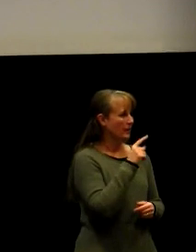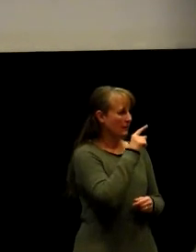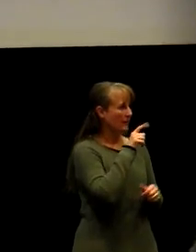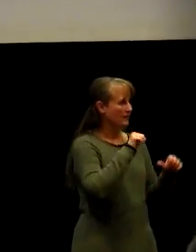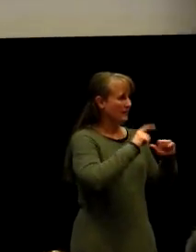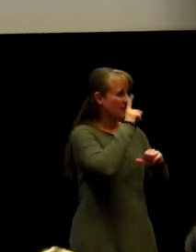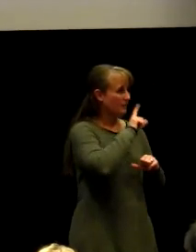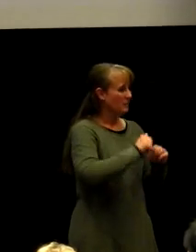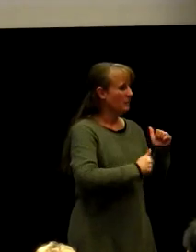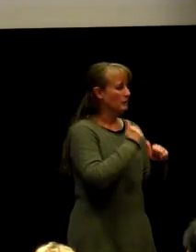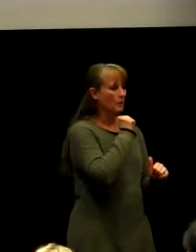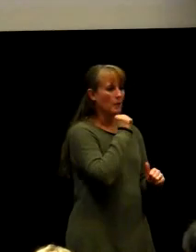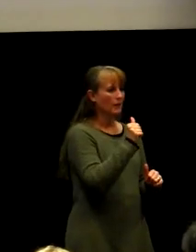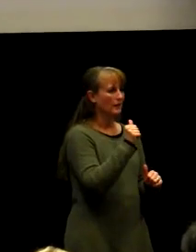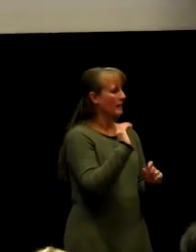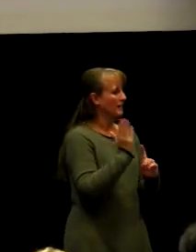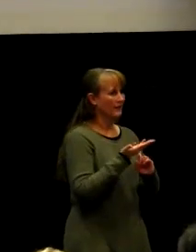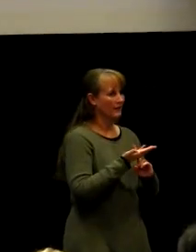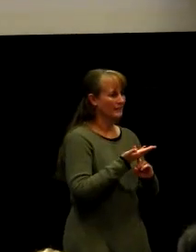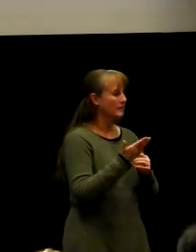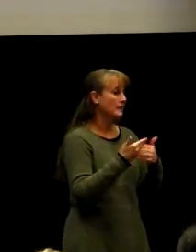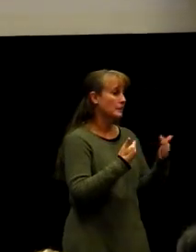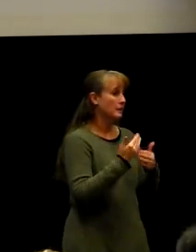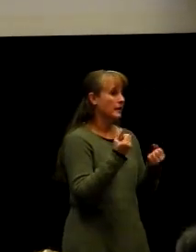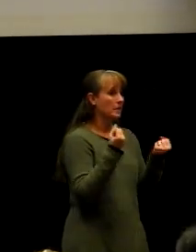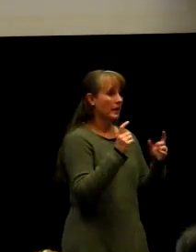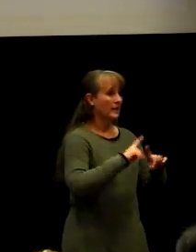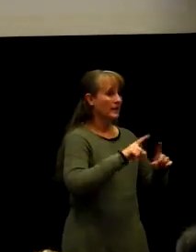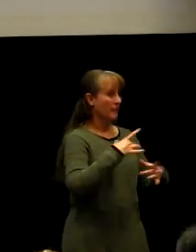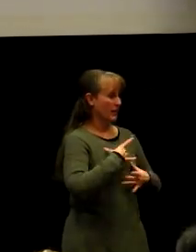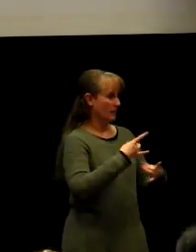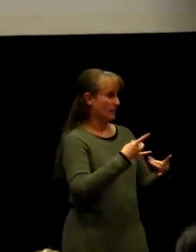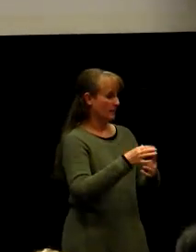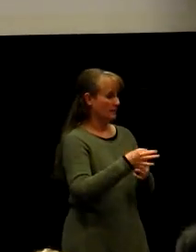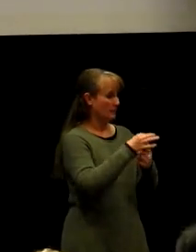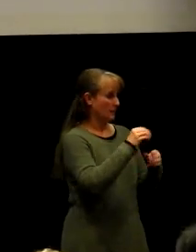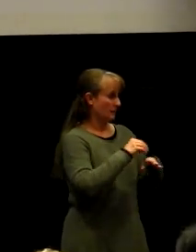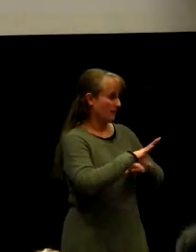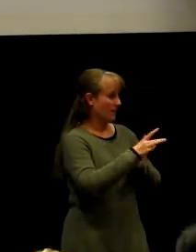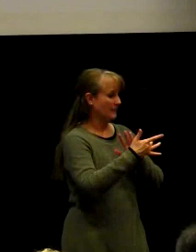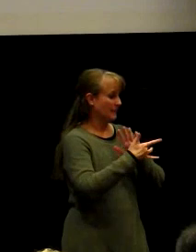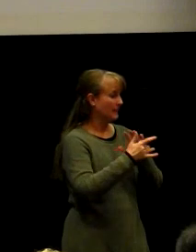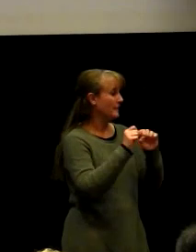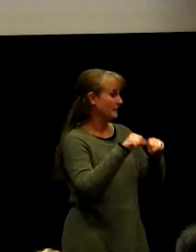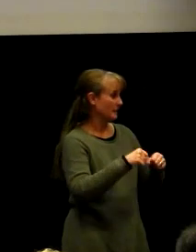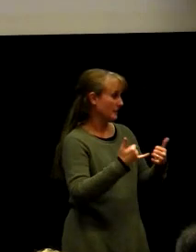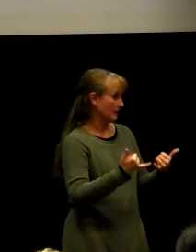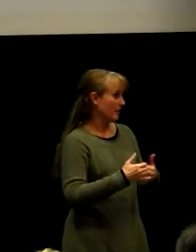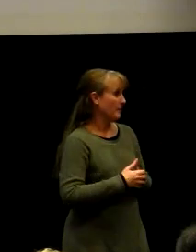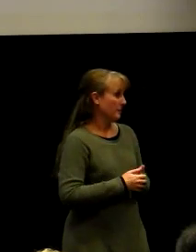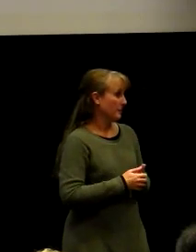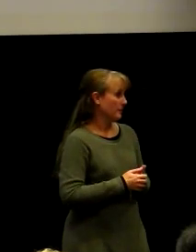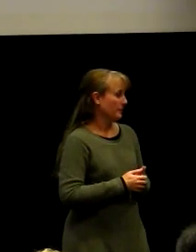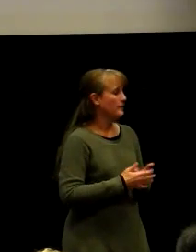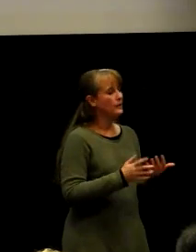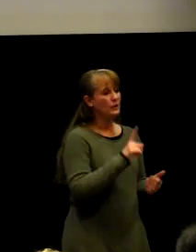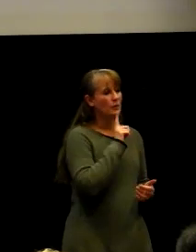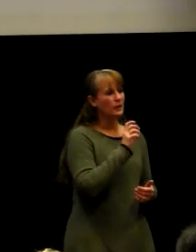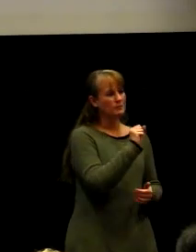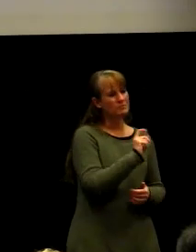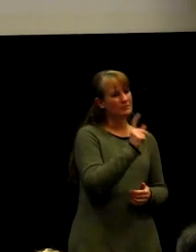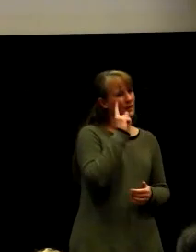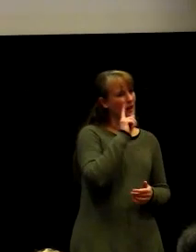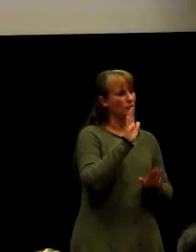embarrassingly shallow and unconvincing, despite the fact that all kinds of interesting special effects techniques were now available. So clearly Kubrick saw this as a